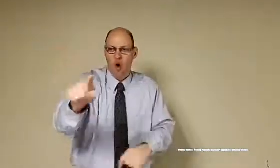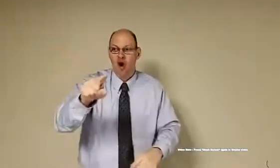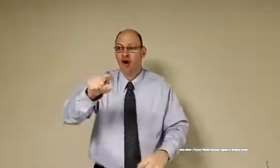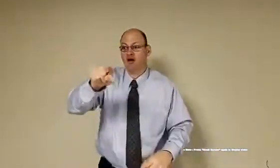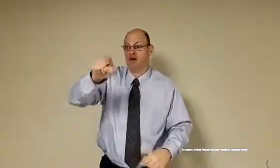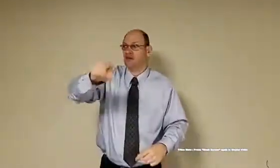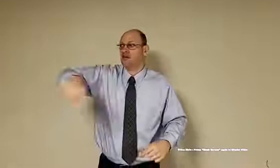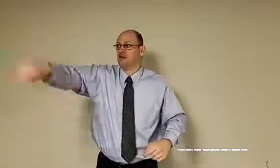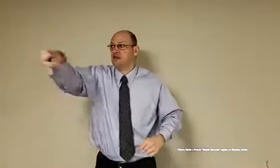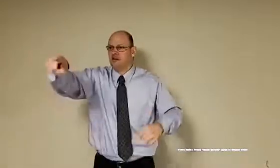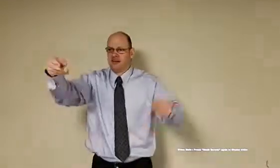dream.